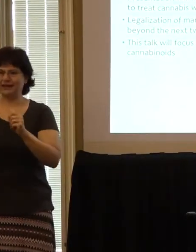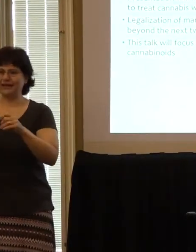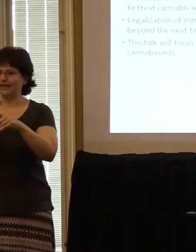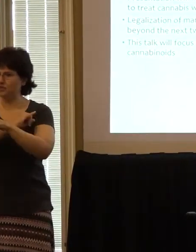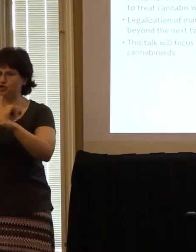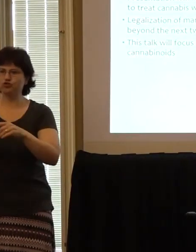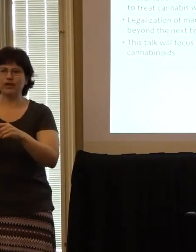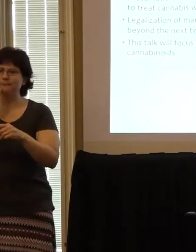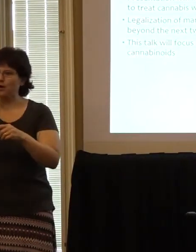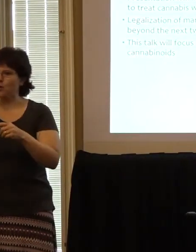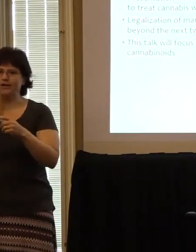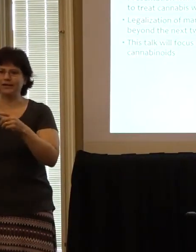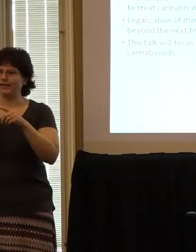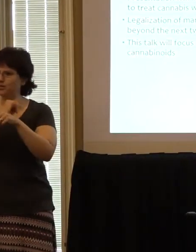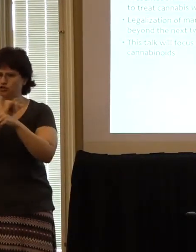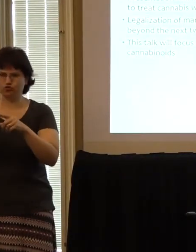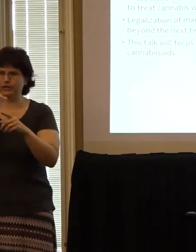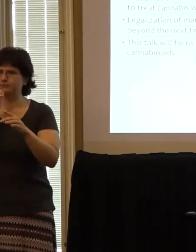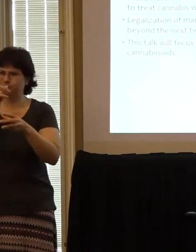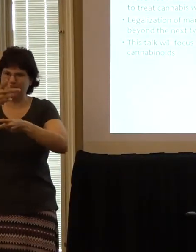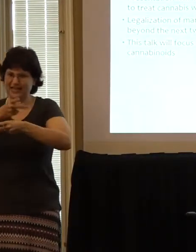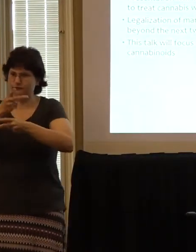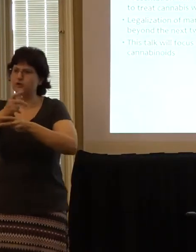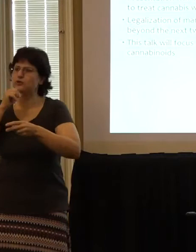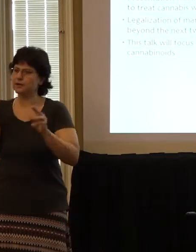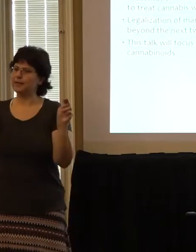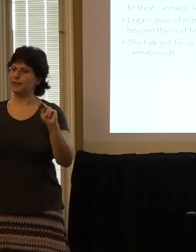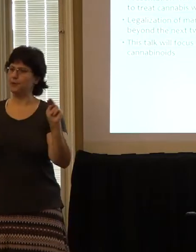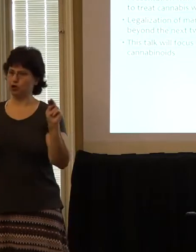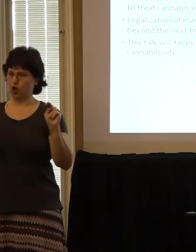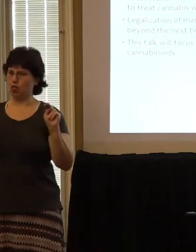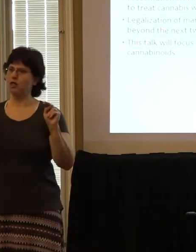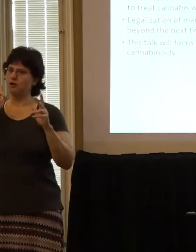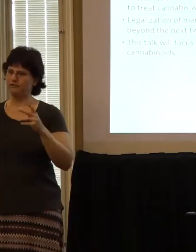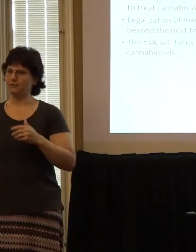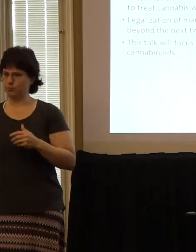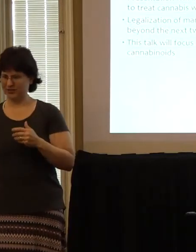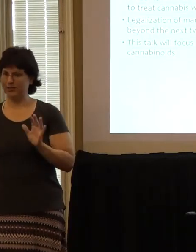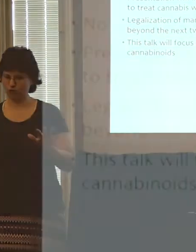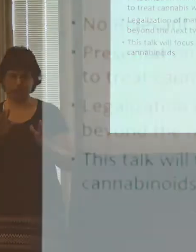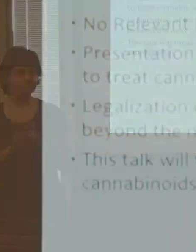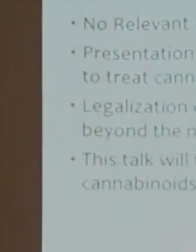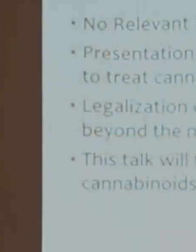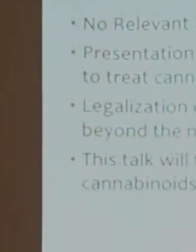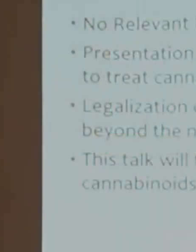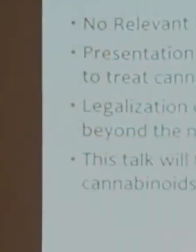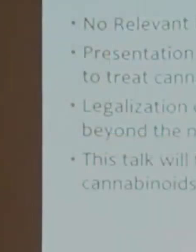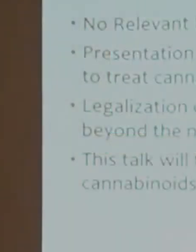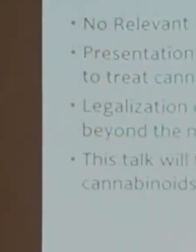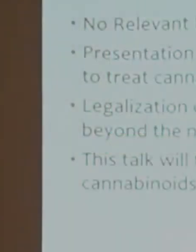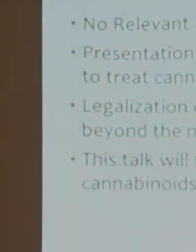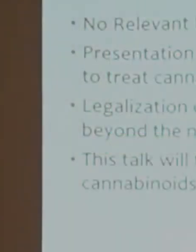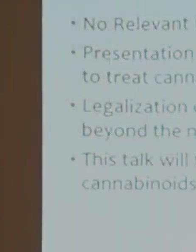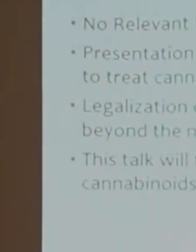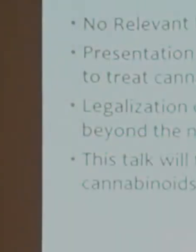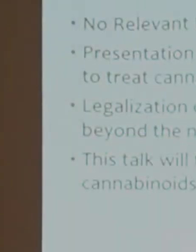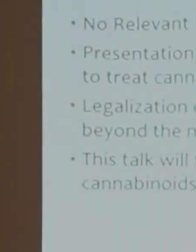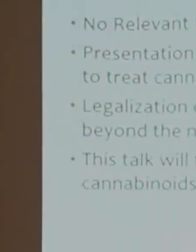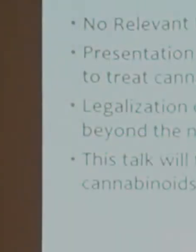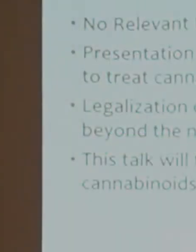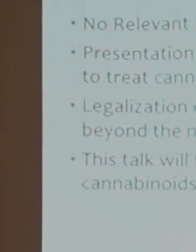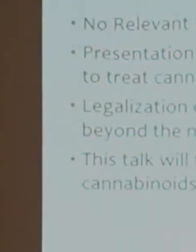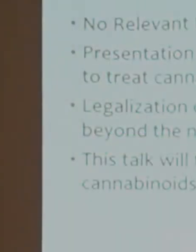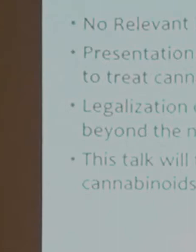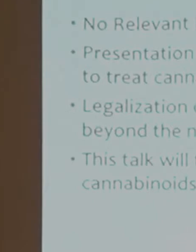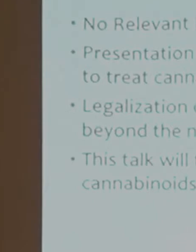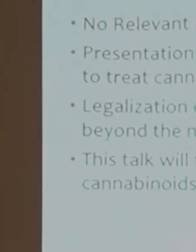industry, marijuana industry, so that I could be impartial when giving presentations like this. I will include off-label